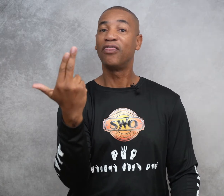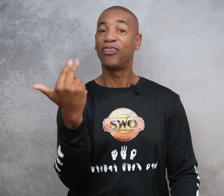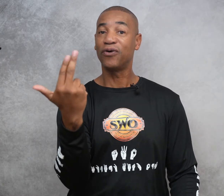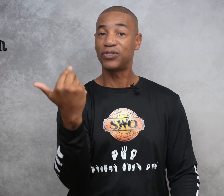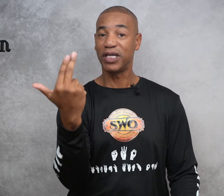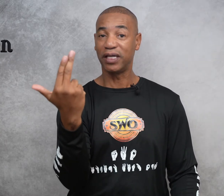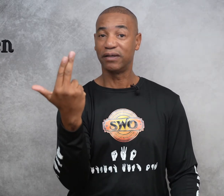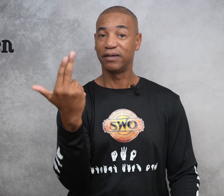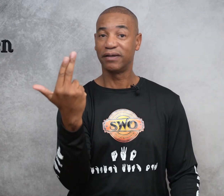13,